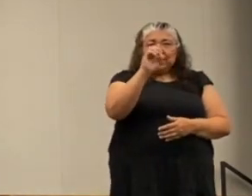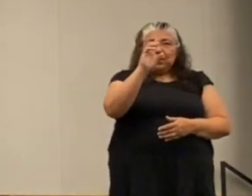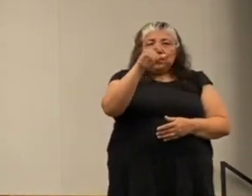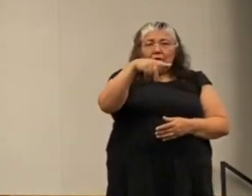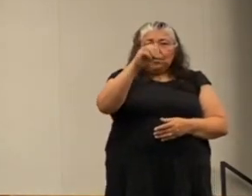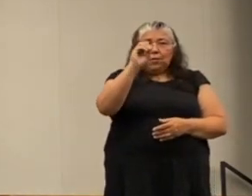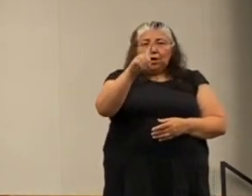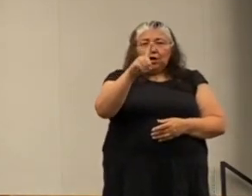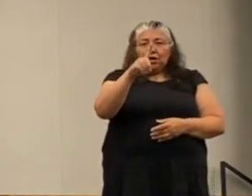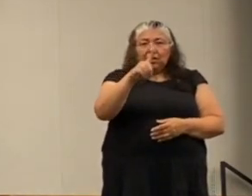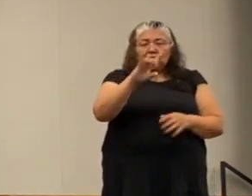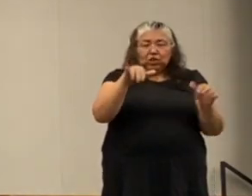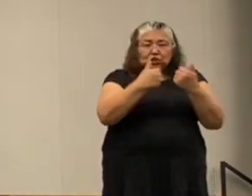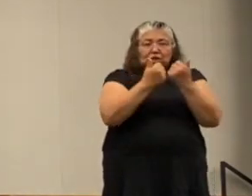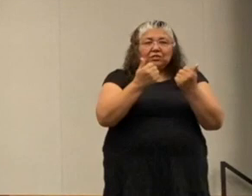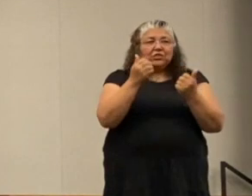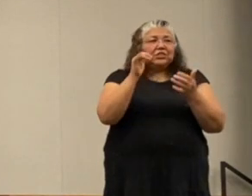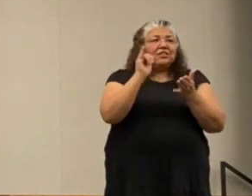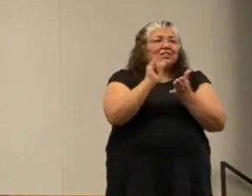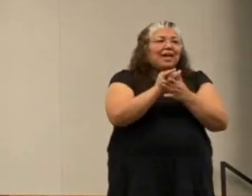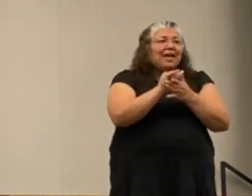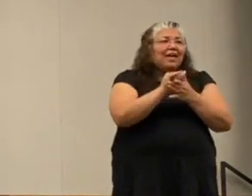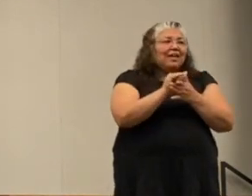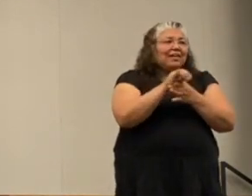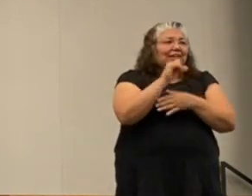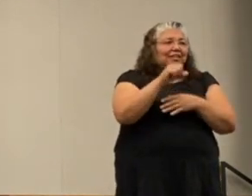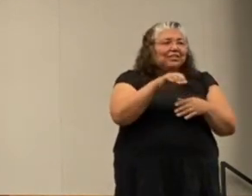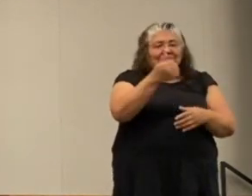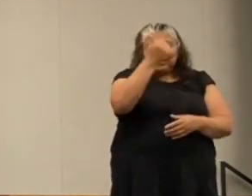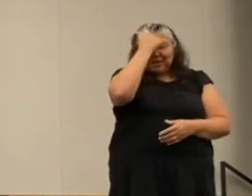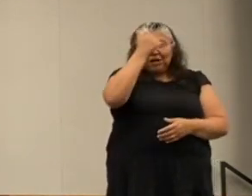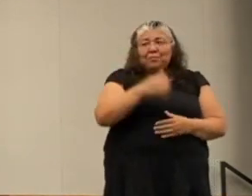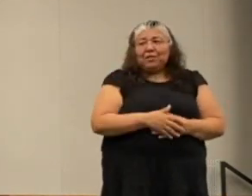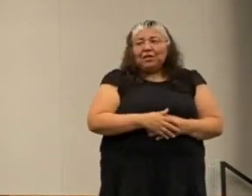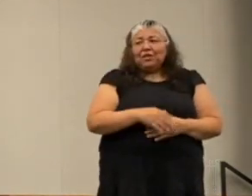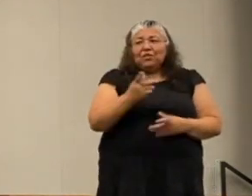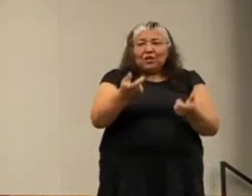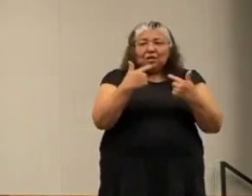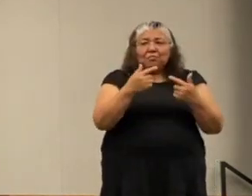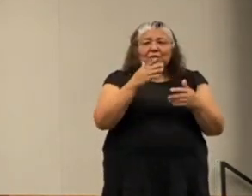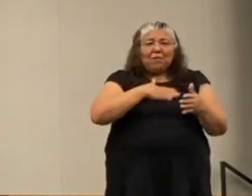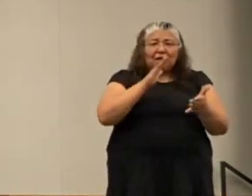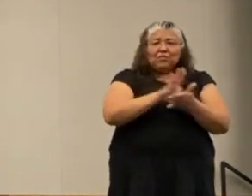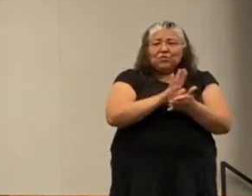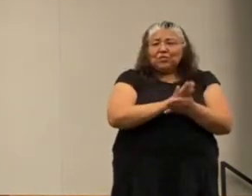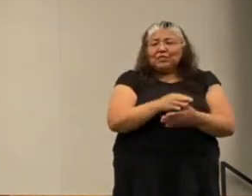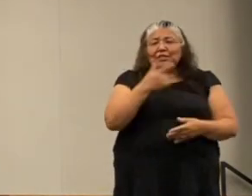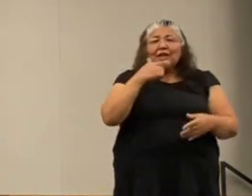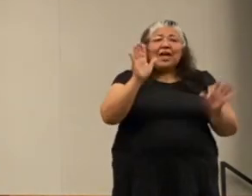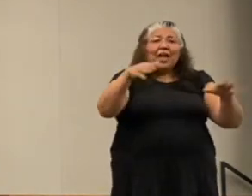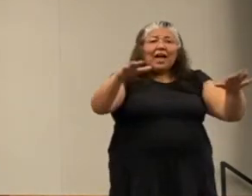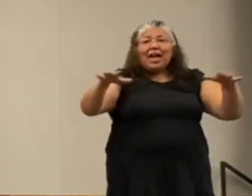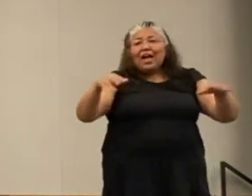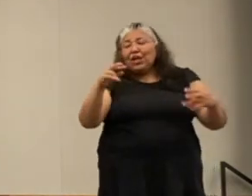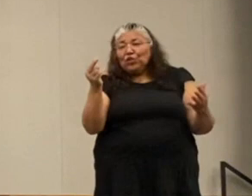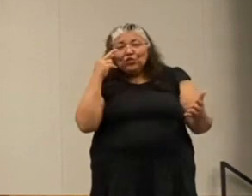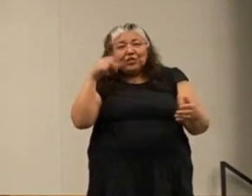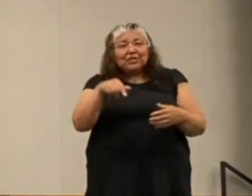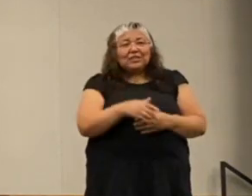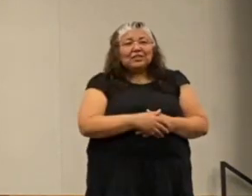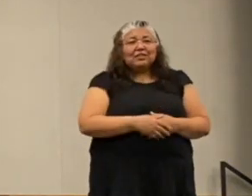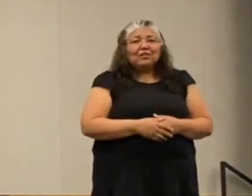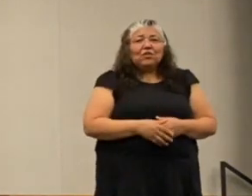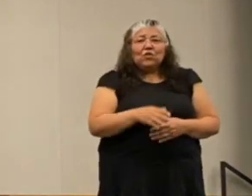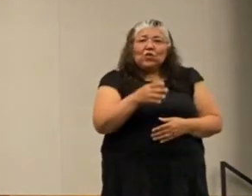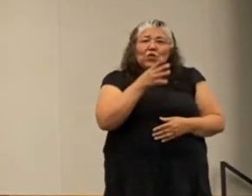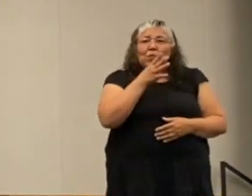that? That is dumb, right? If you came to my school and you're like, hey, look at this. These Tide Pad things that your